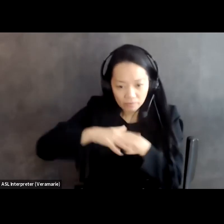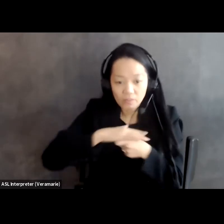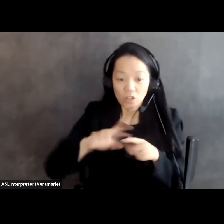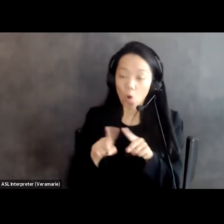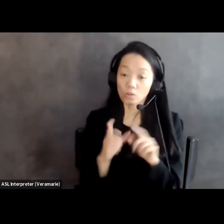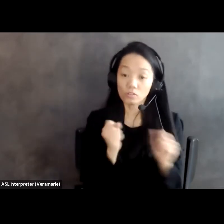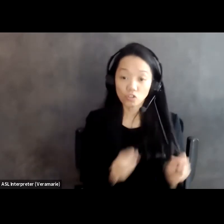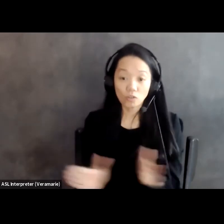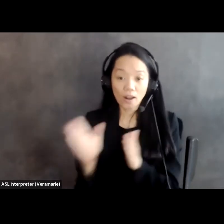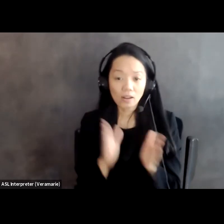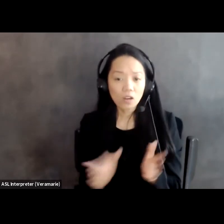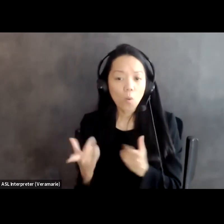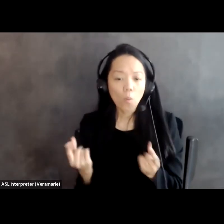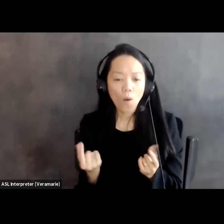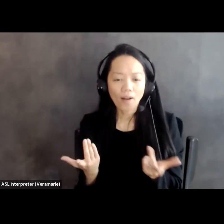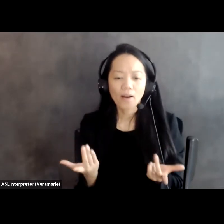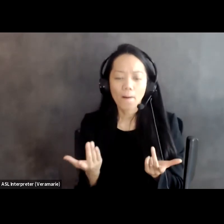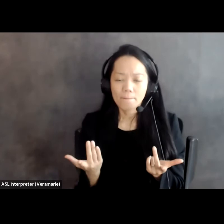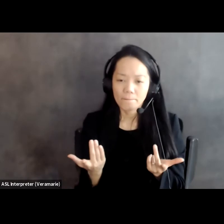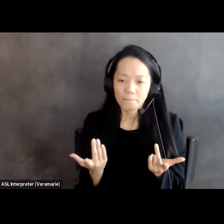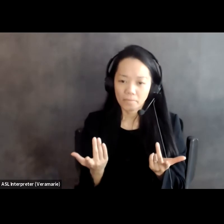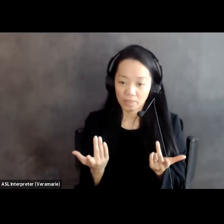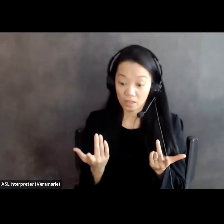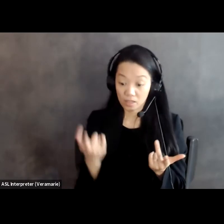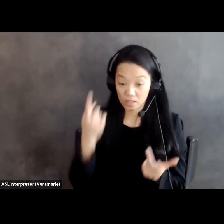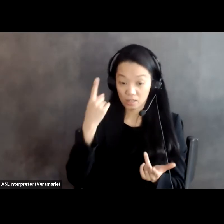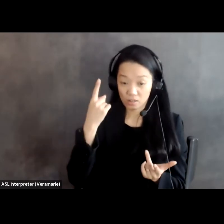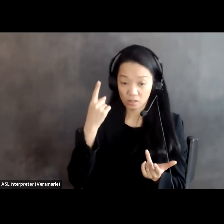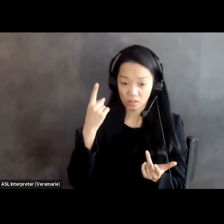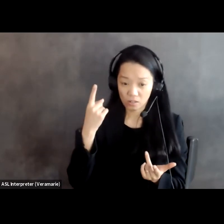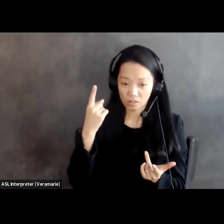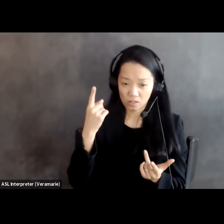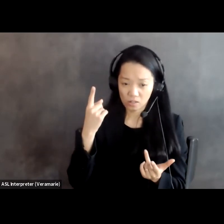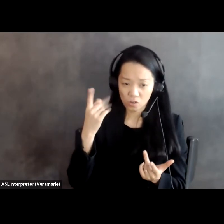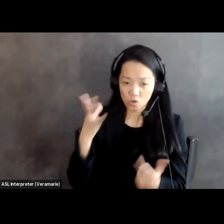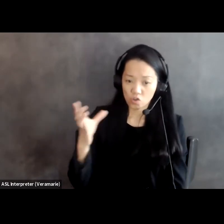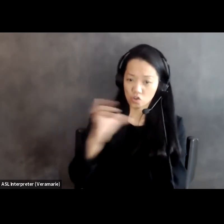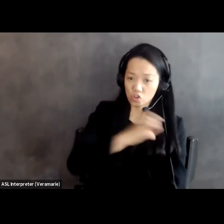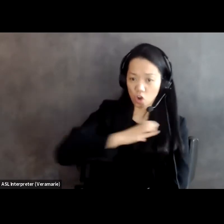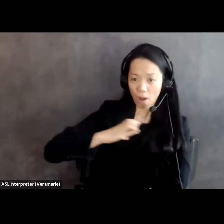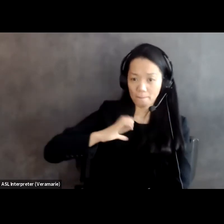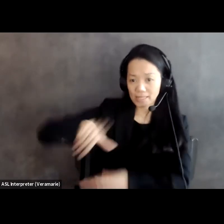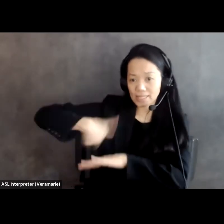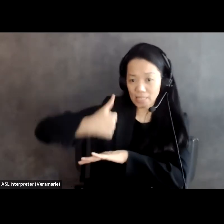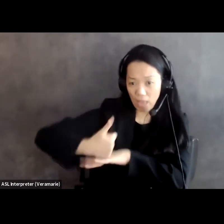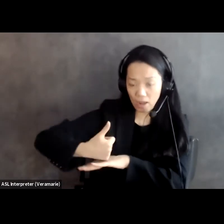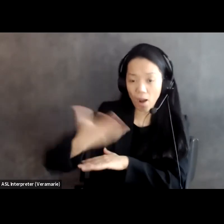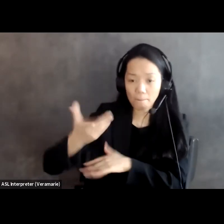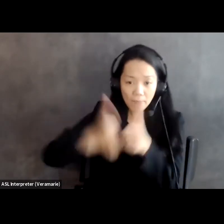that was promoted in a commission set forth by the Supreme Court. There's a Supreme